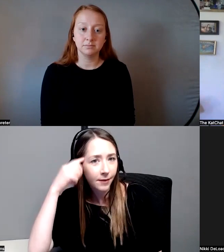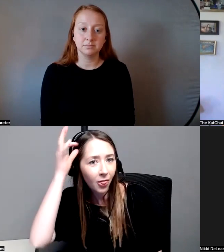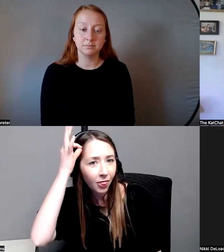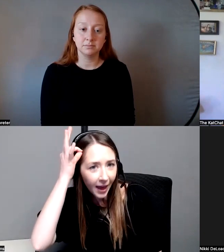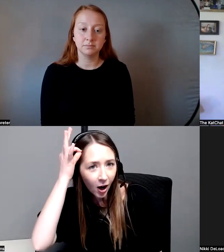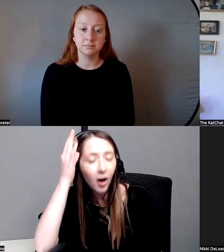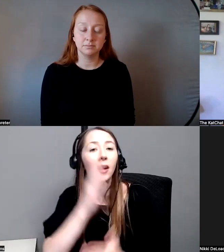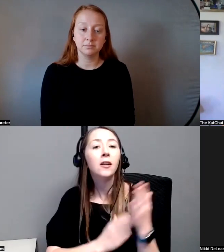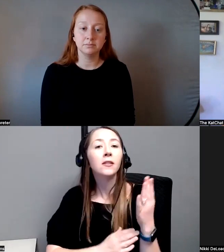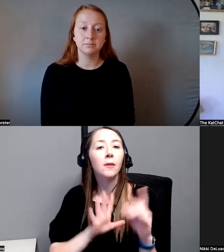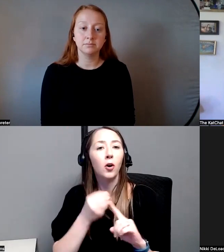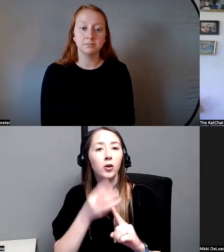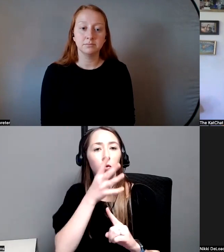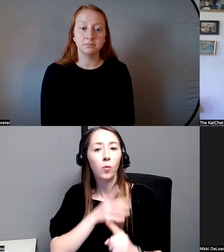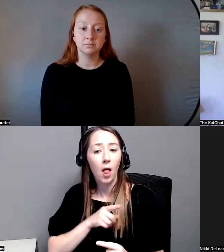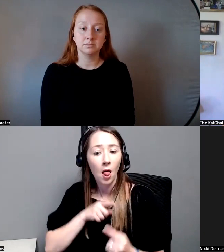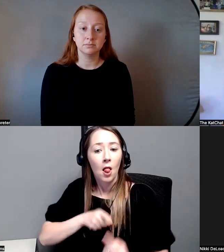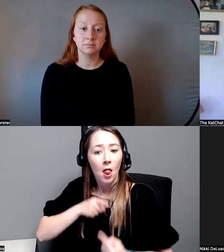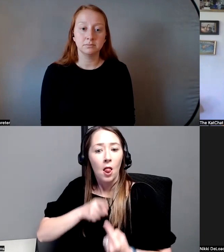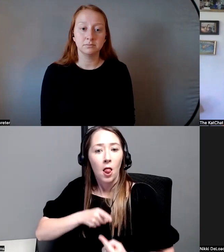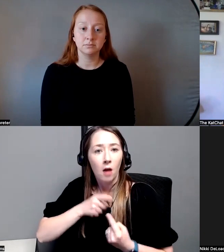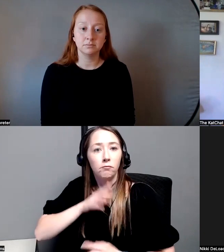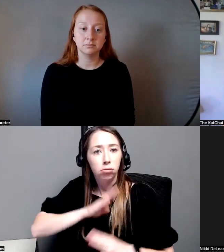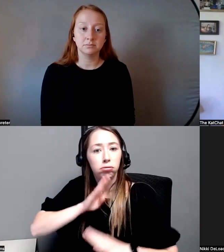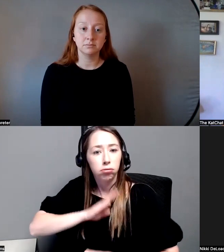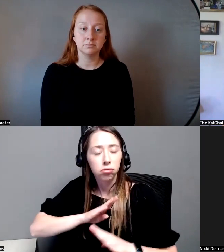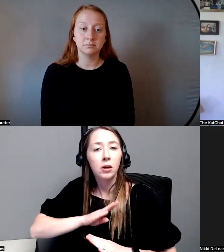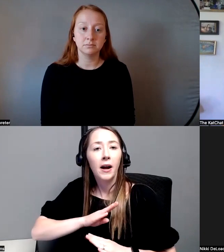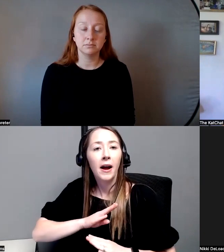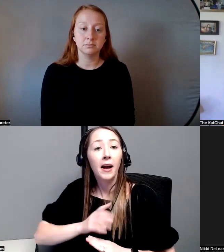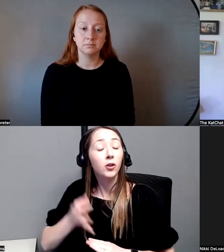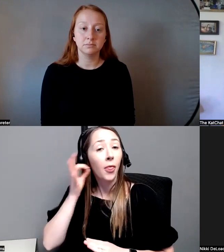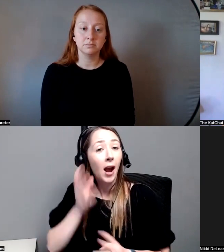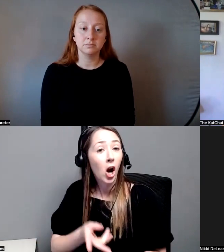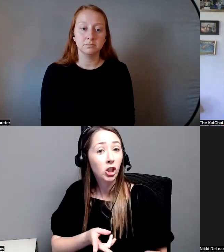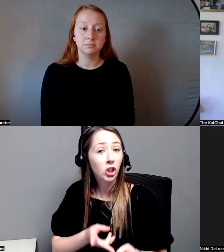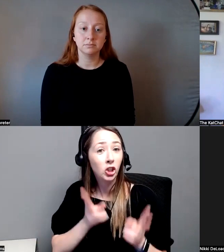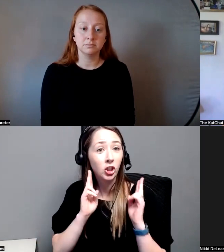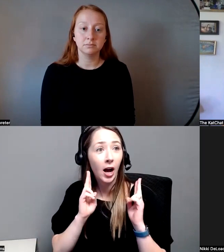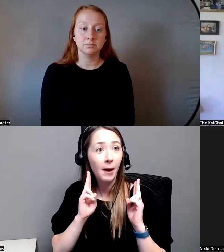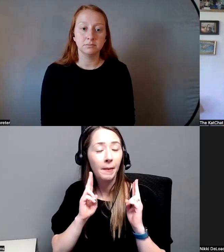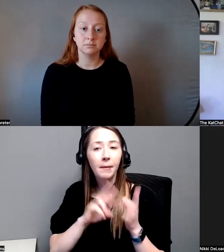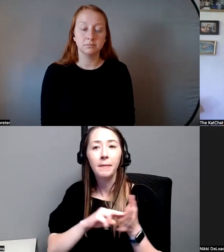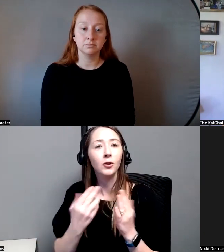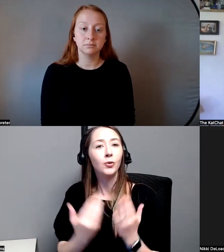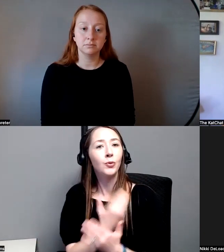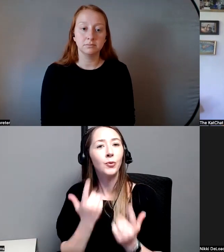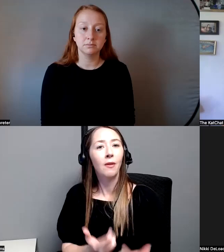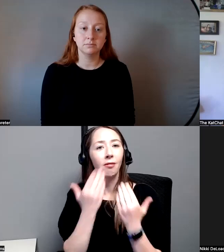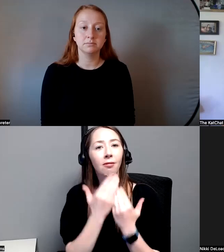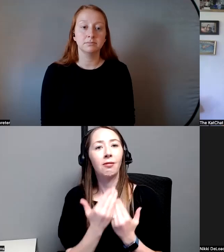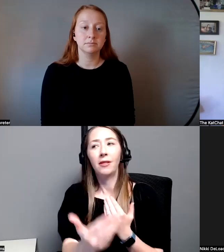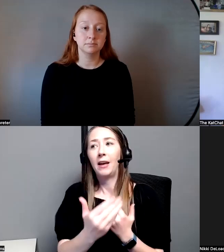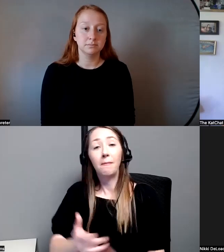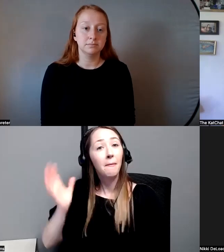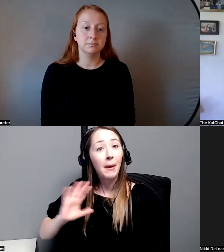through hard things, you cut the hair off and it's like starting anew and you're letting go of the past.